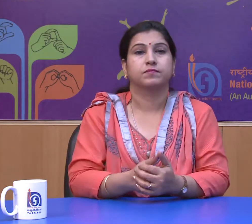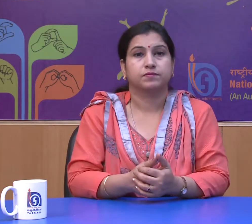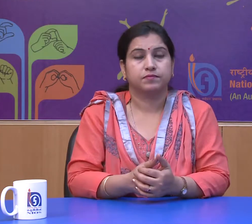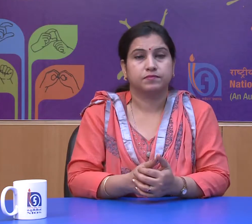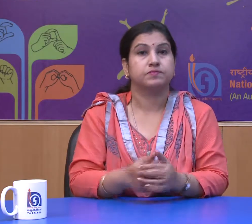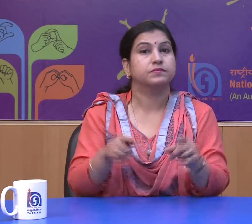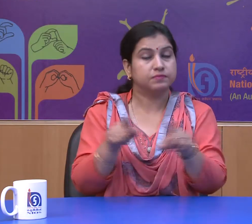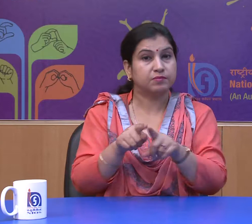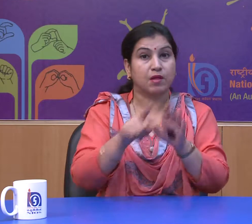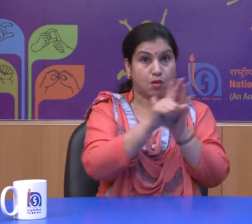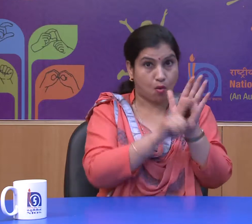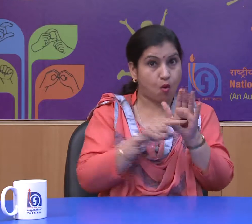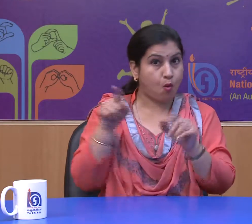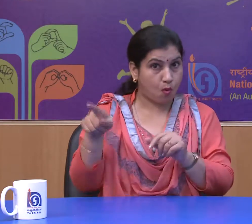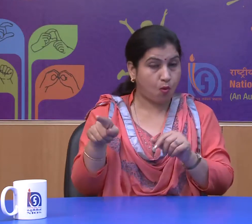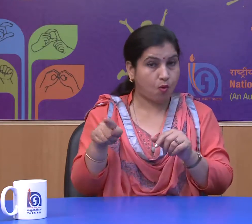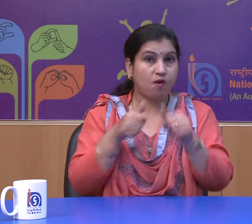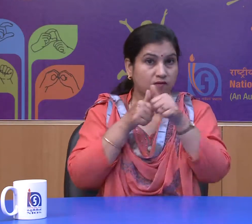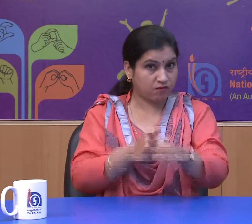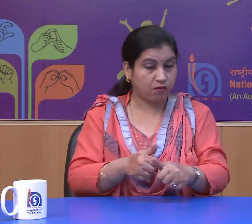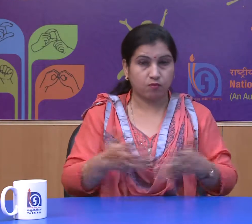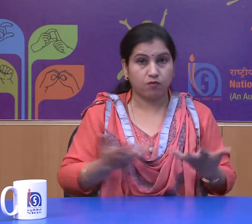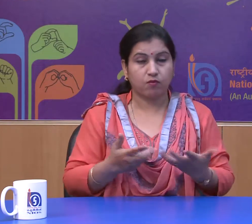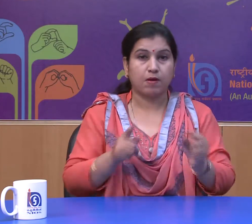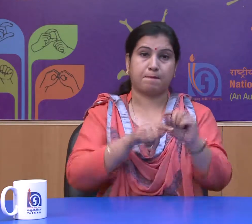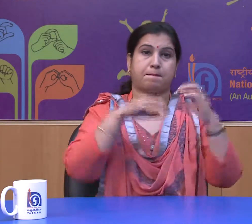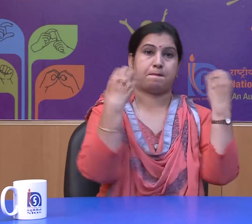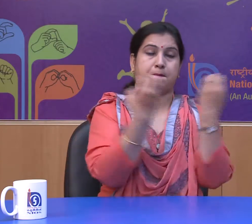and the legislature, that is the Parliament.